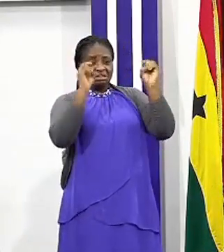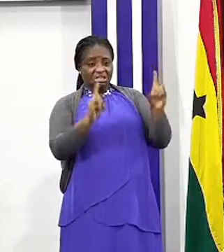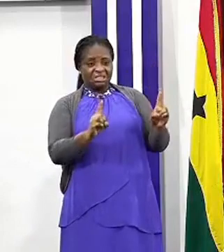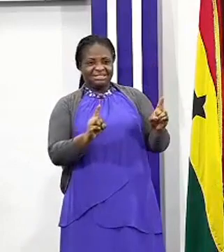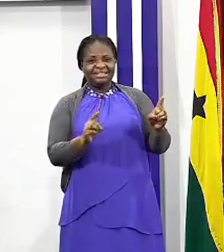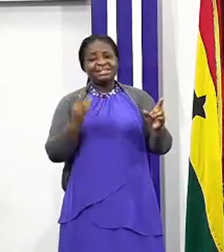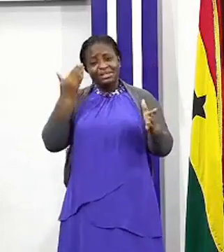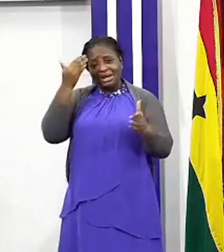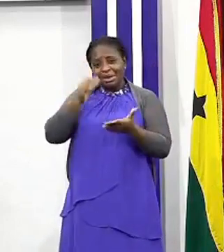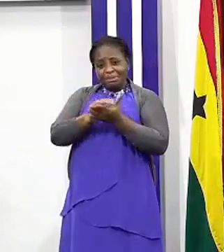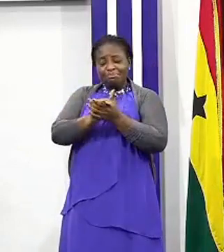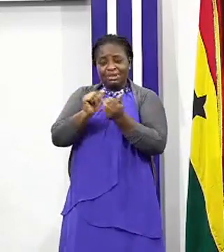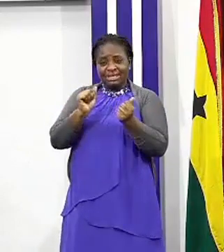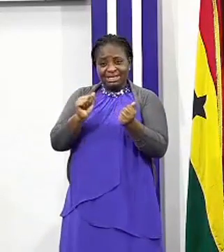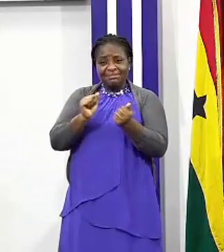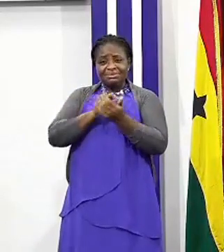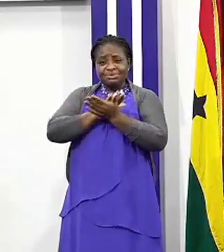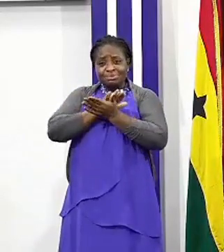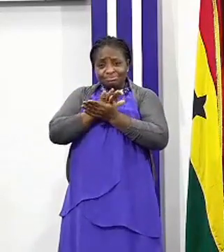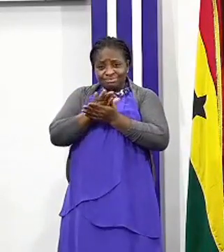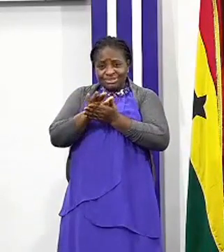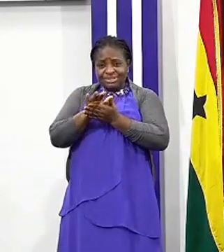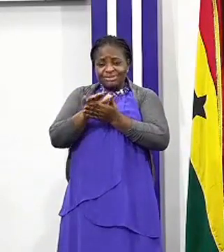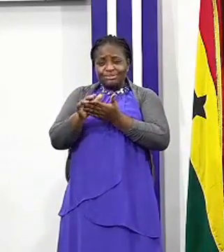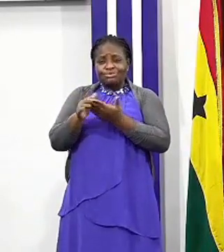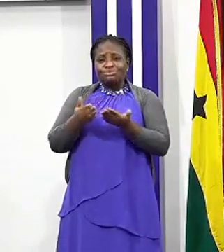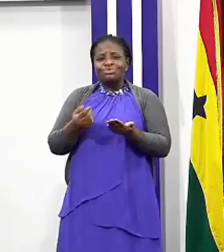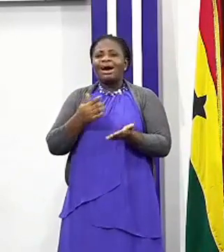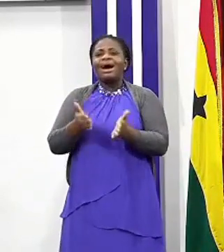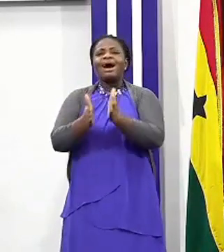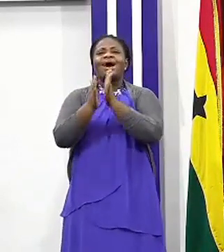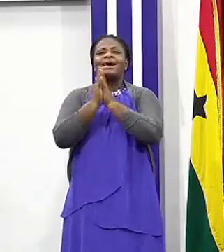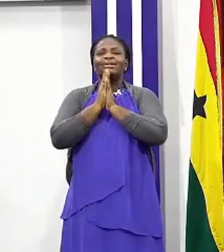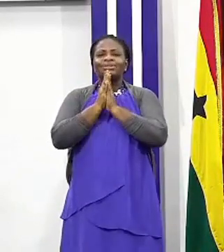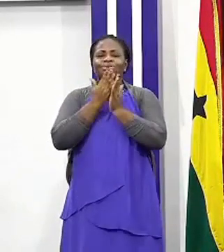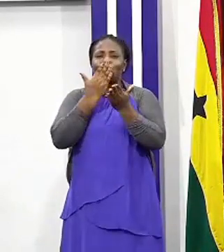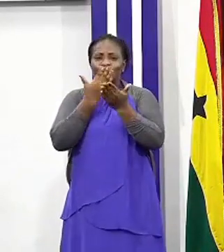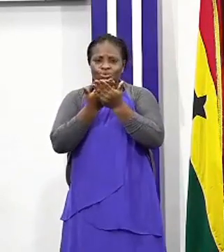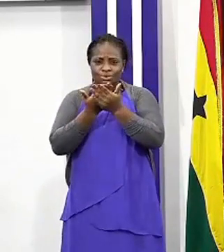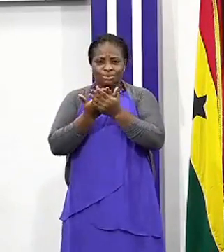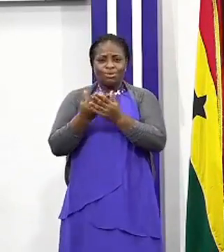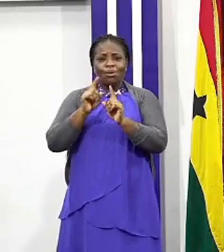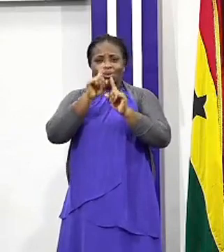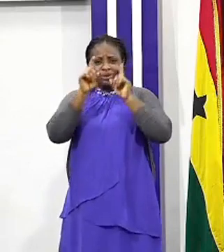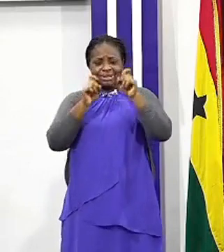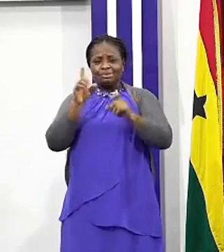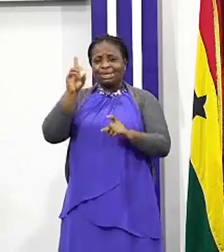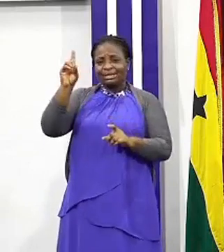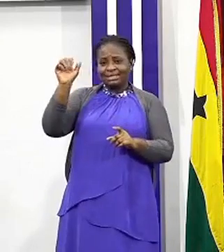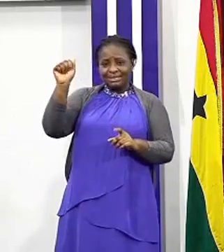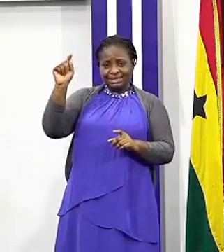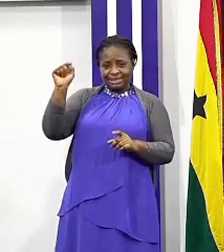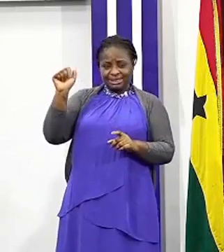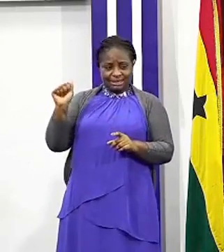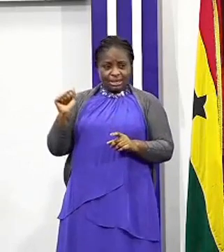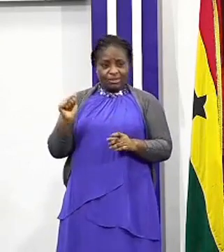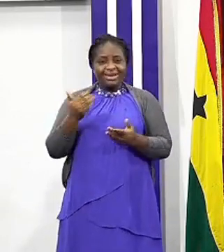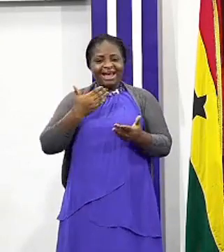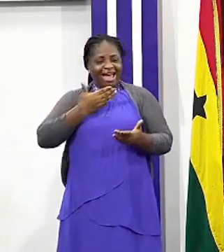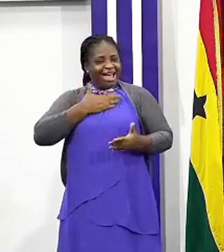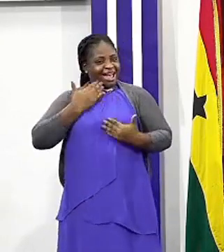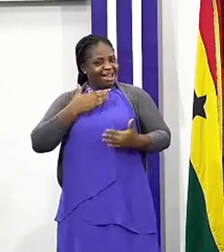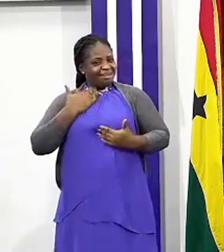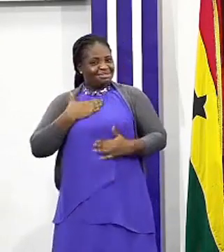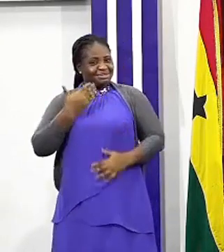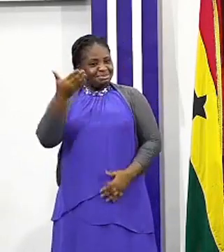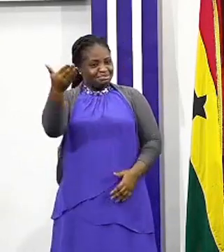preview. And so it is fair to raise legitimate questions about the data and the science. And we're happy to bring the professors